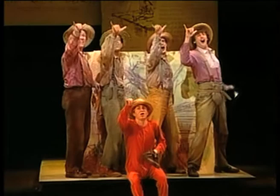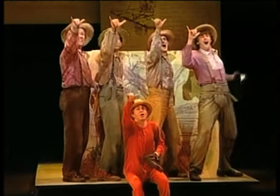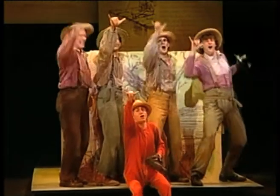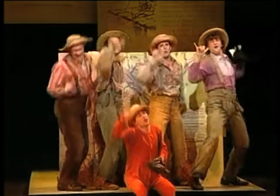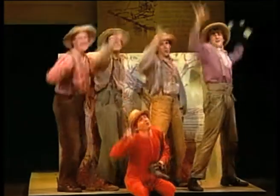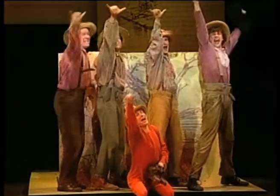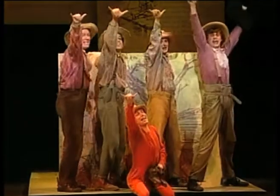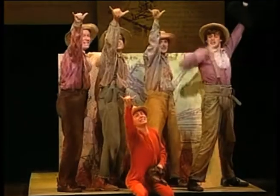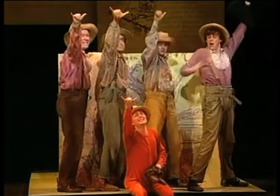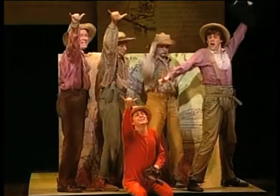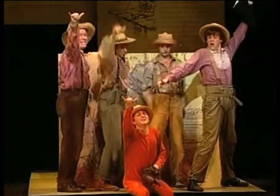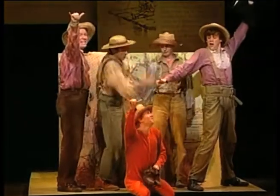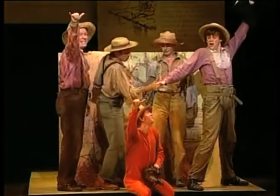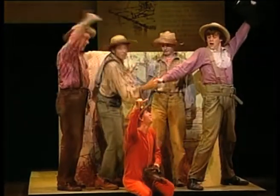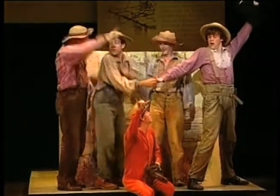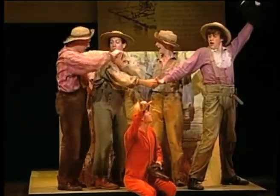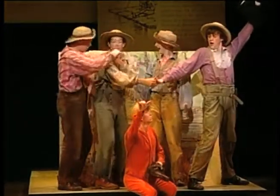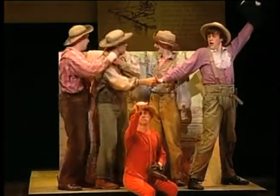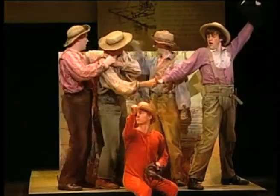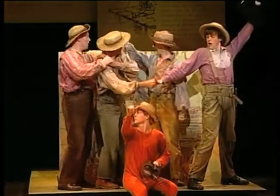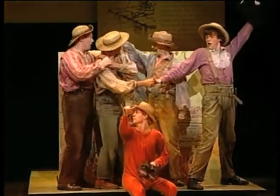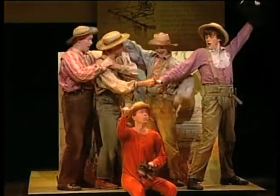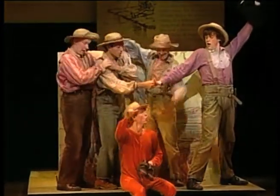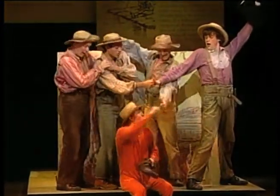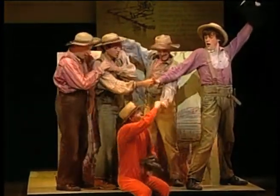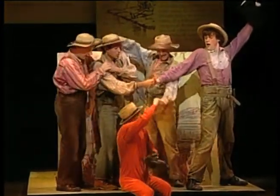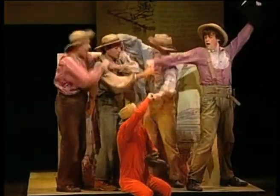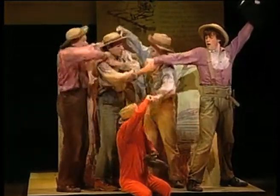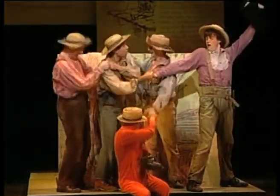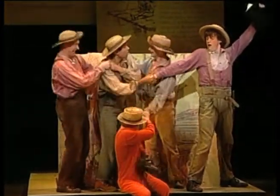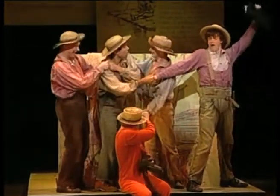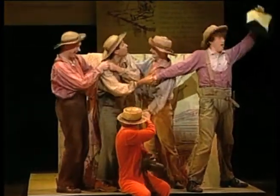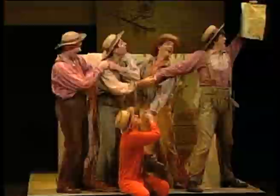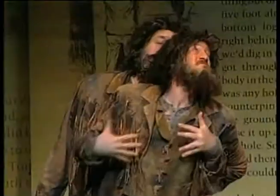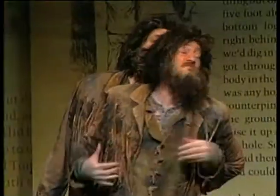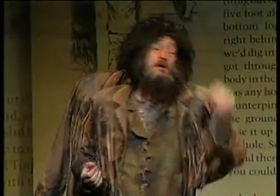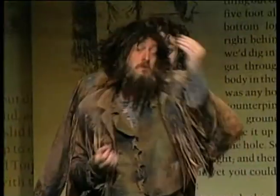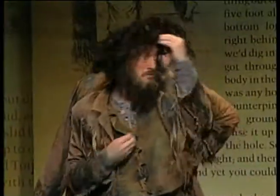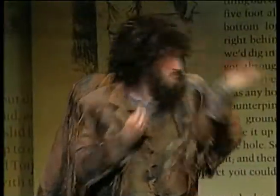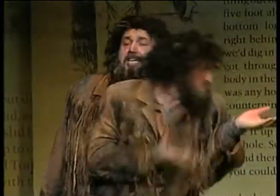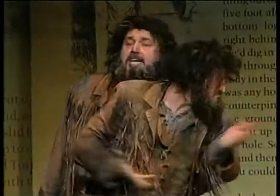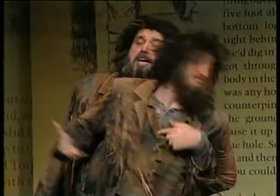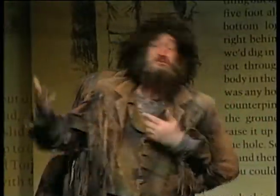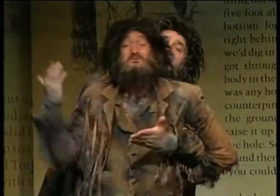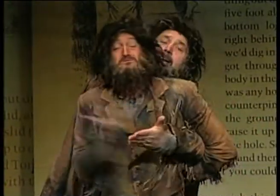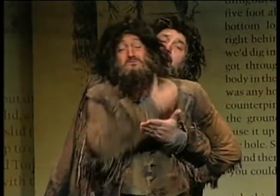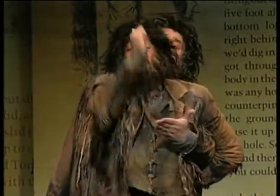drama. But the Broadway musical Big River does exactly the opposite, where both deaf and hearing actors create